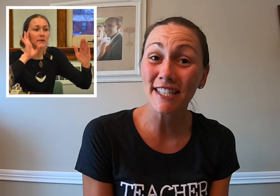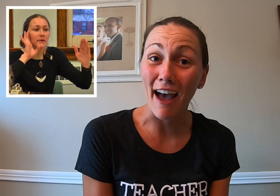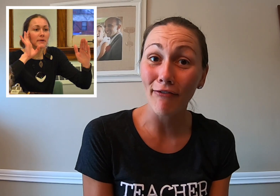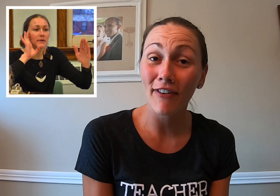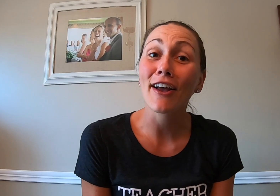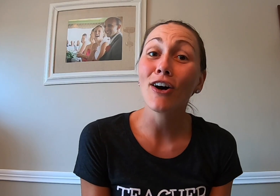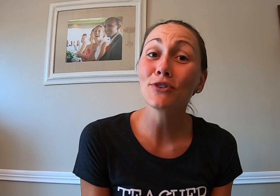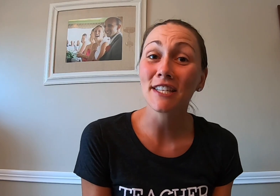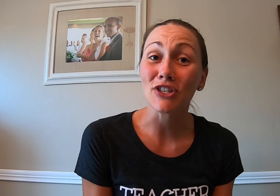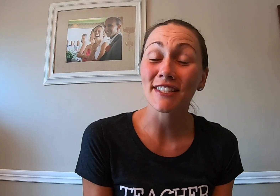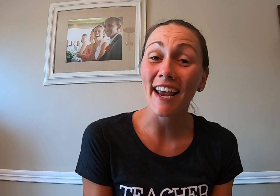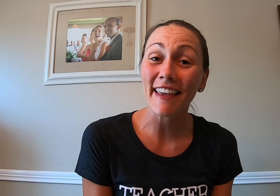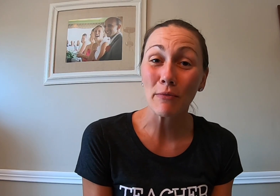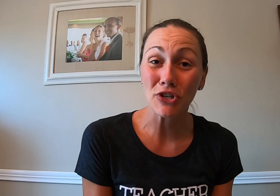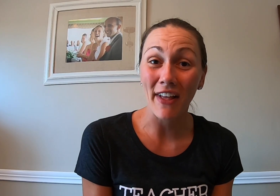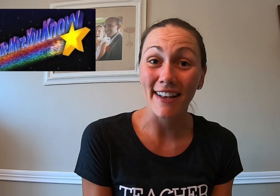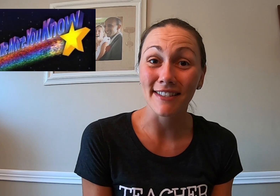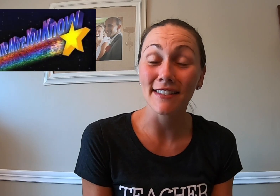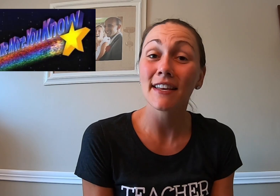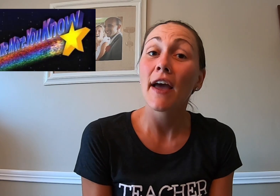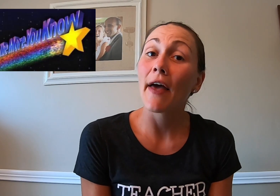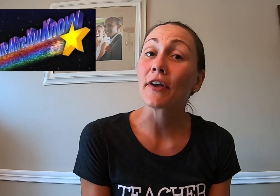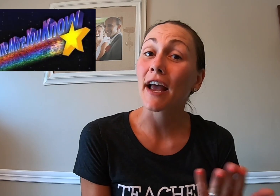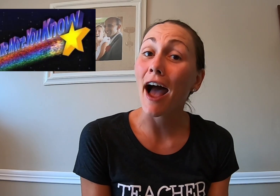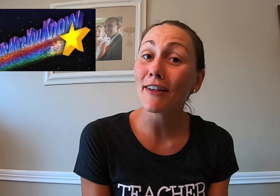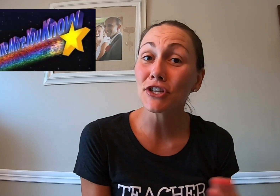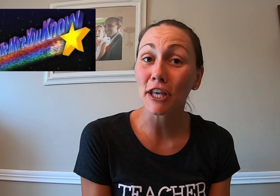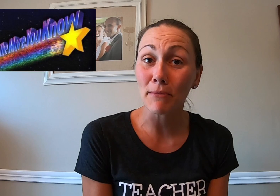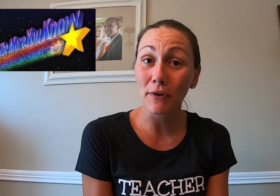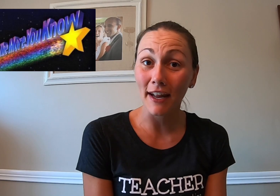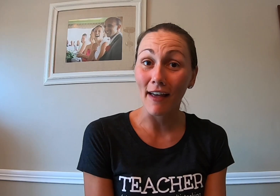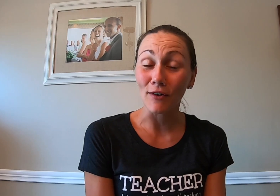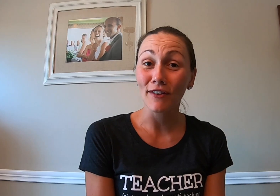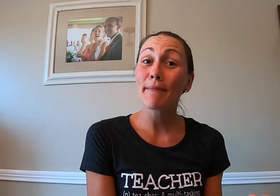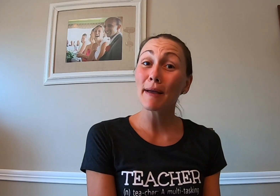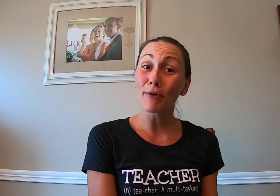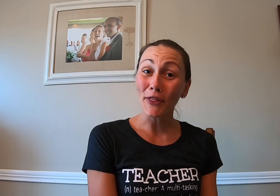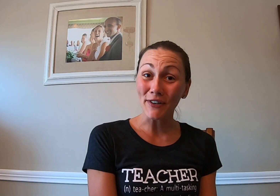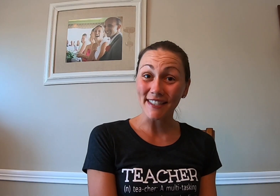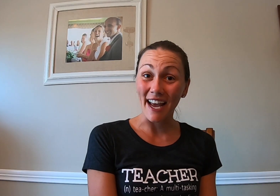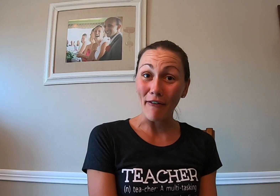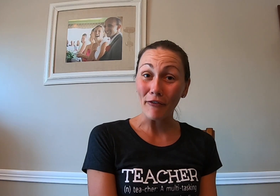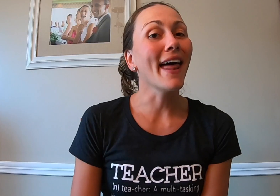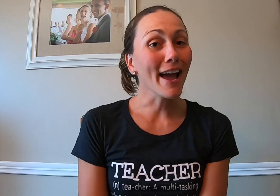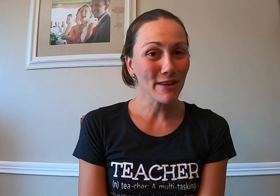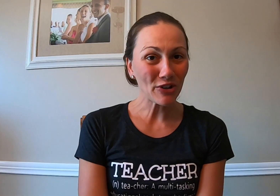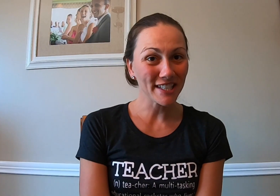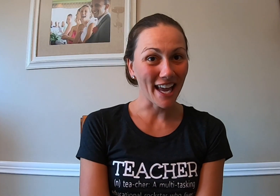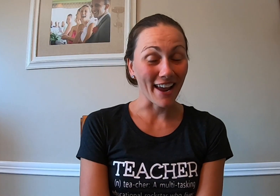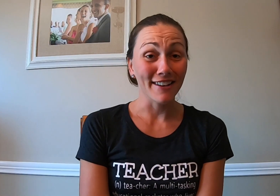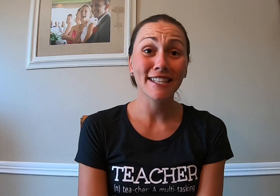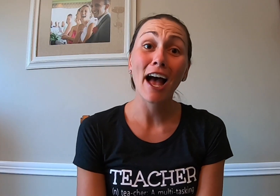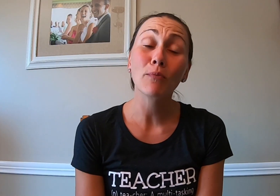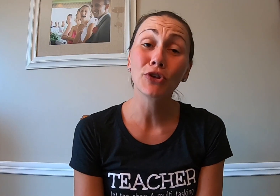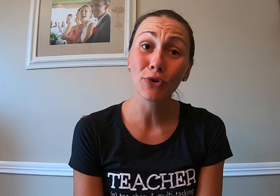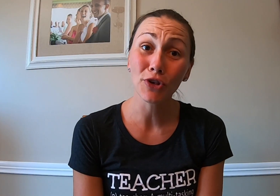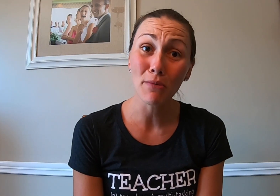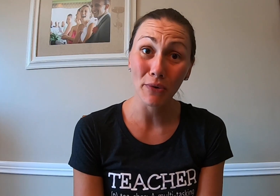deaf. I also teach sign language classes at the college and community level, and my brother is deaf. And I'm here today to help you